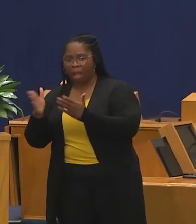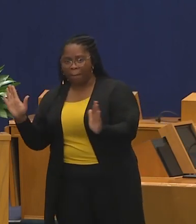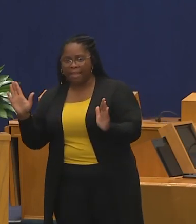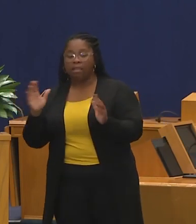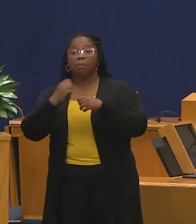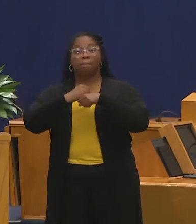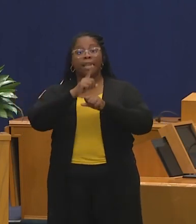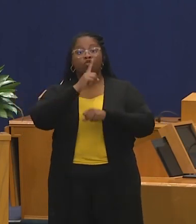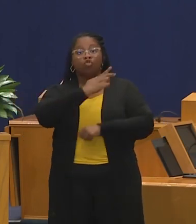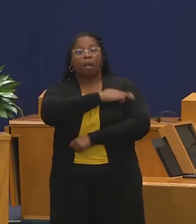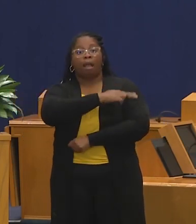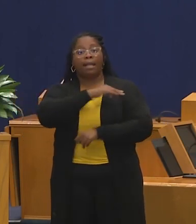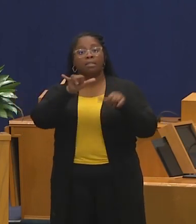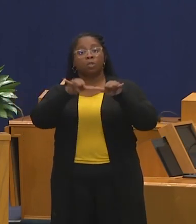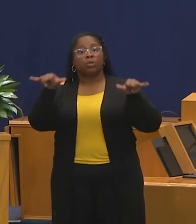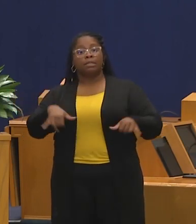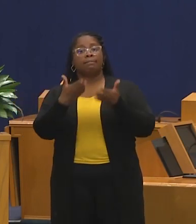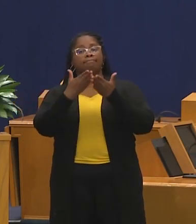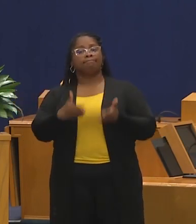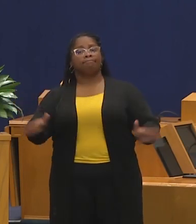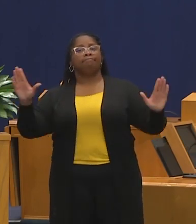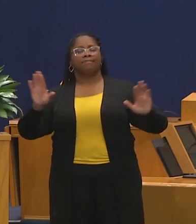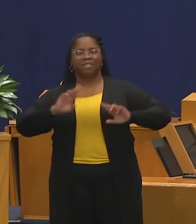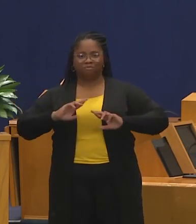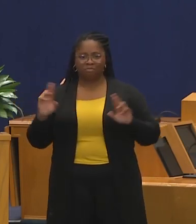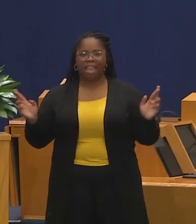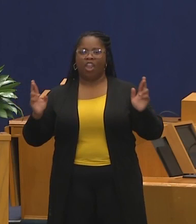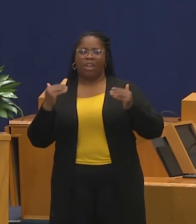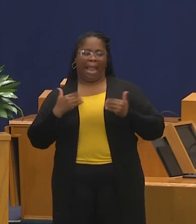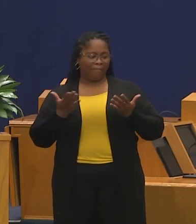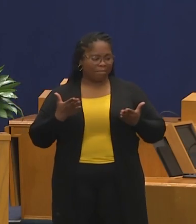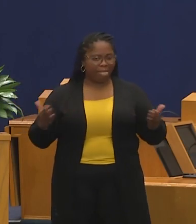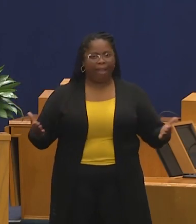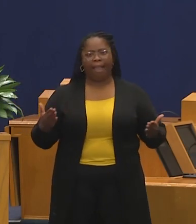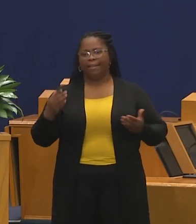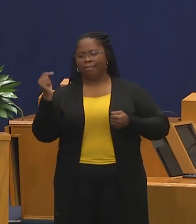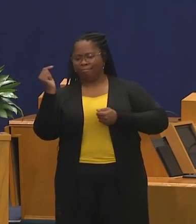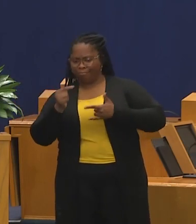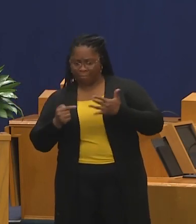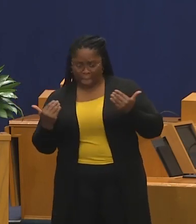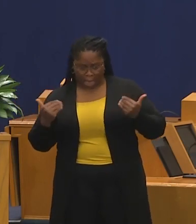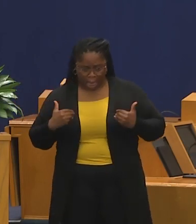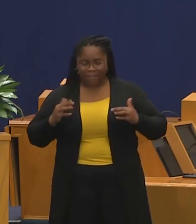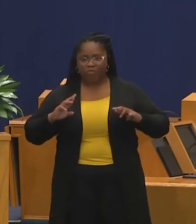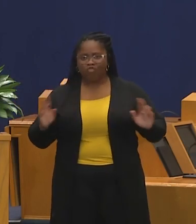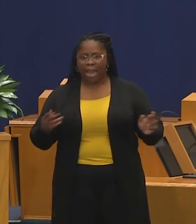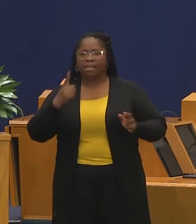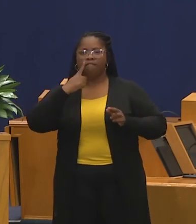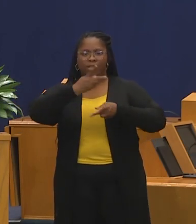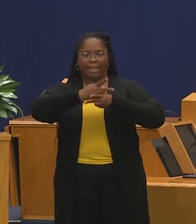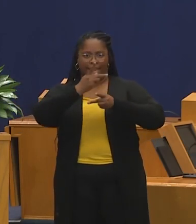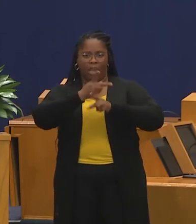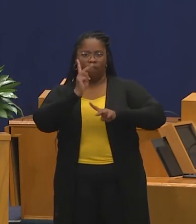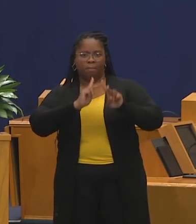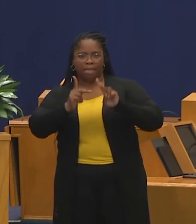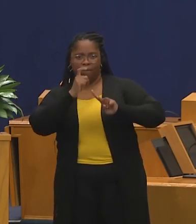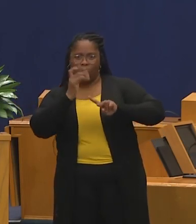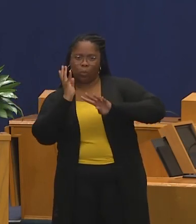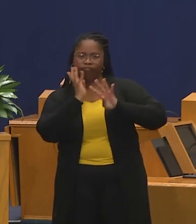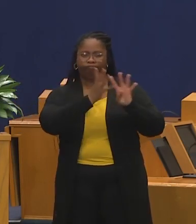system broadly is prepared and has the supplies and resources that are needed to help take care of the patients that will